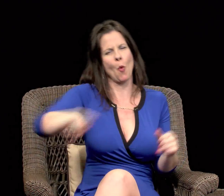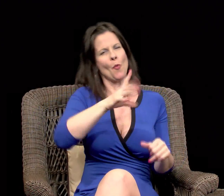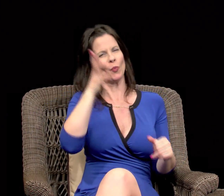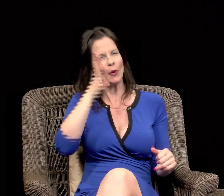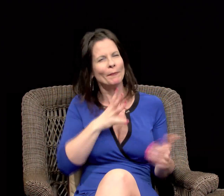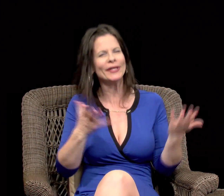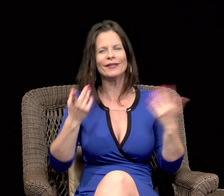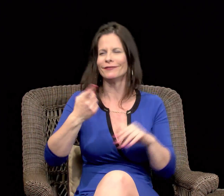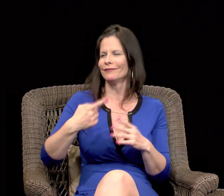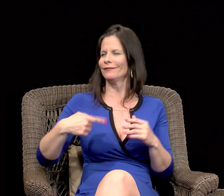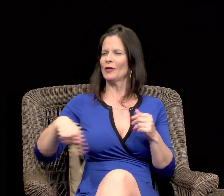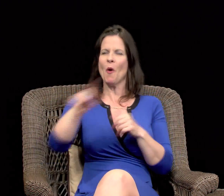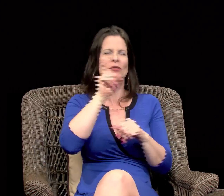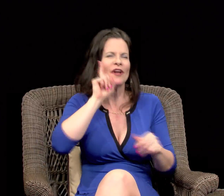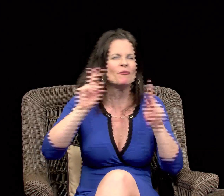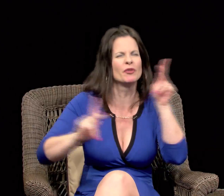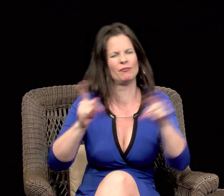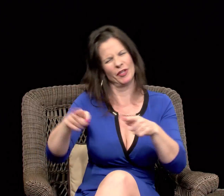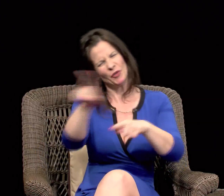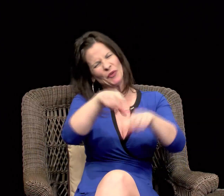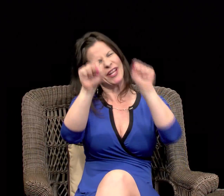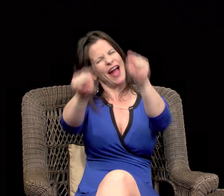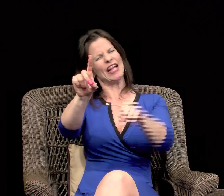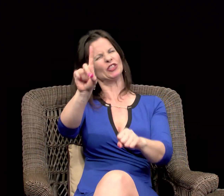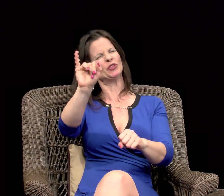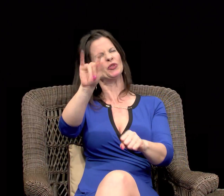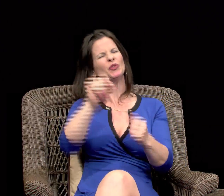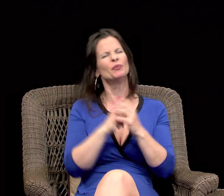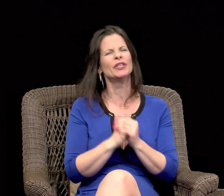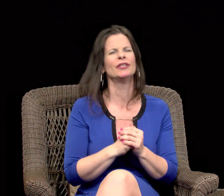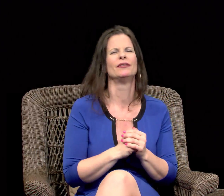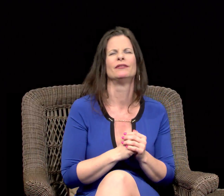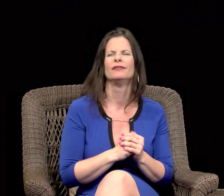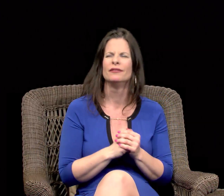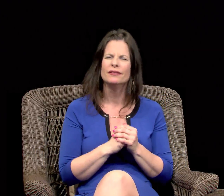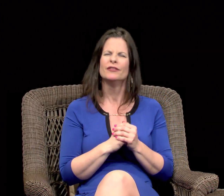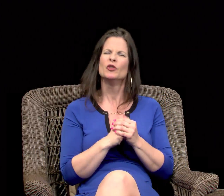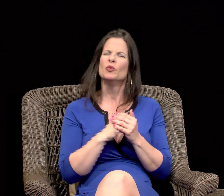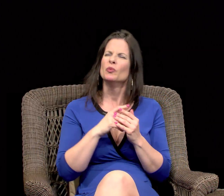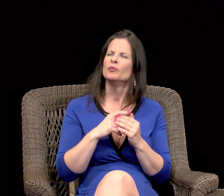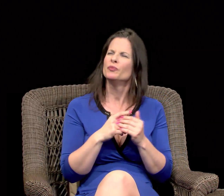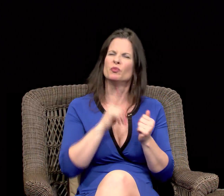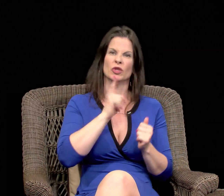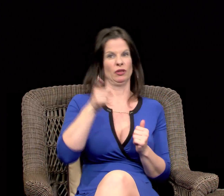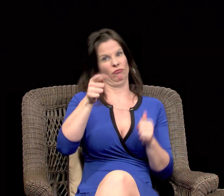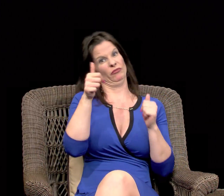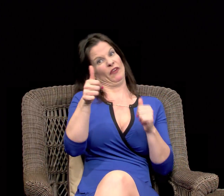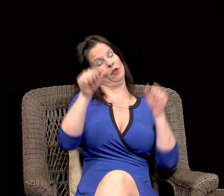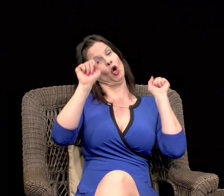message. And she's very encouraging to women and deaf people. She has a you can do it attitude,